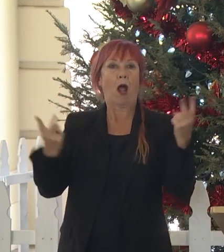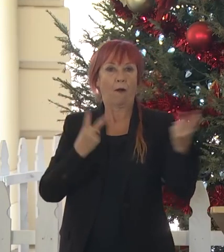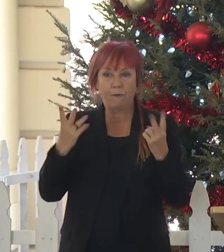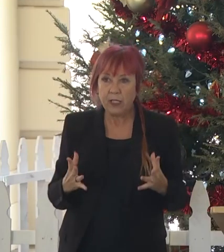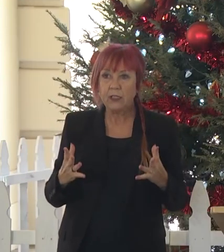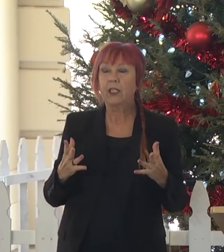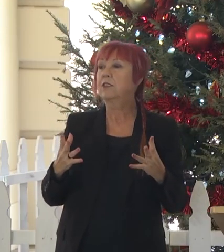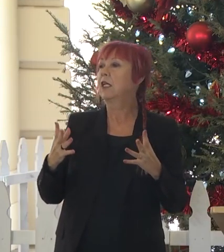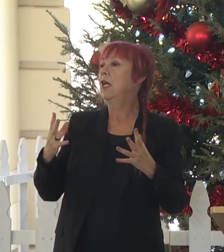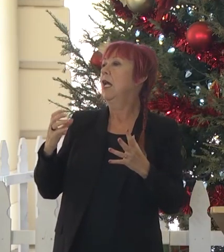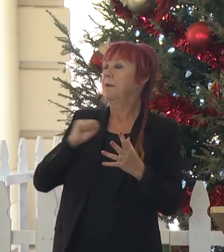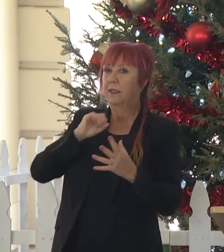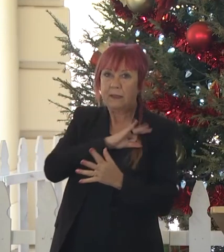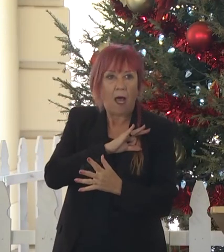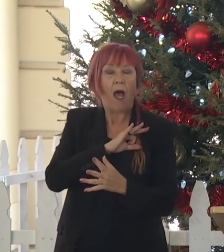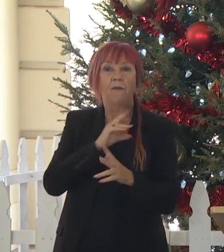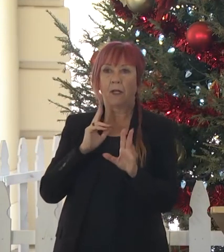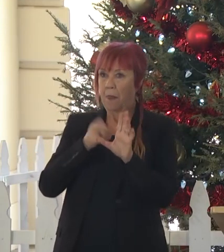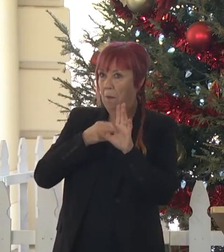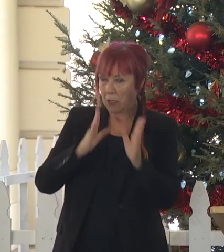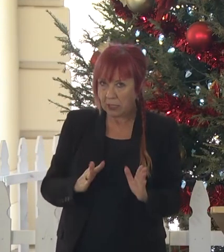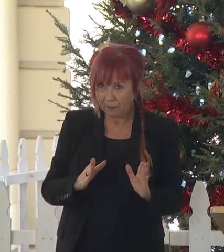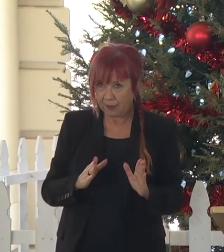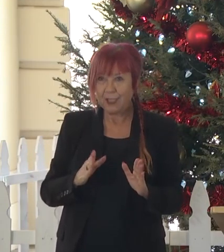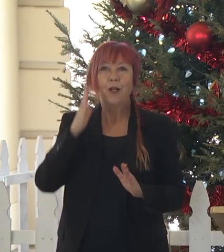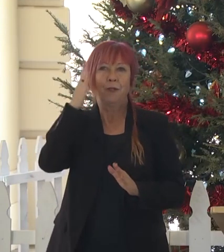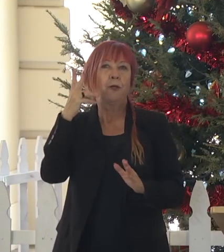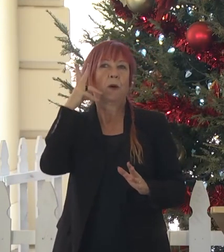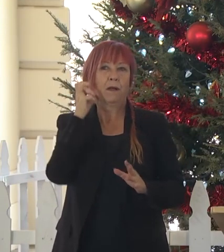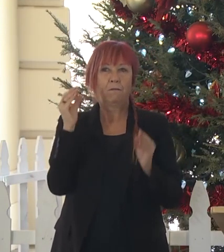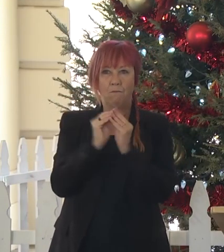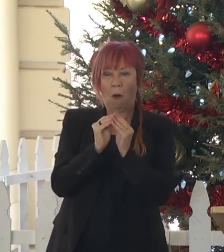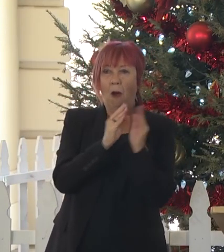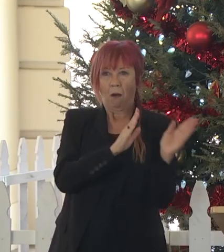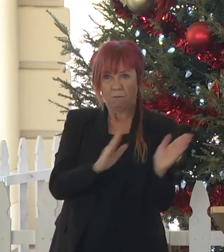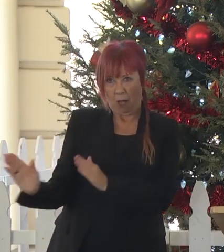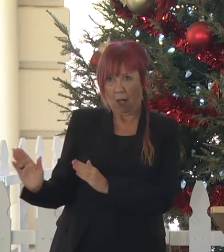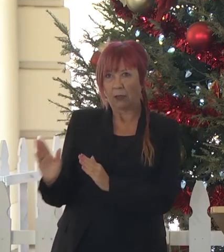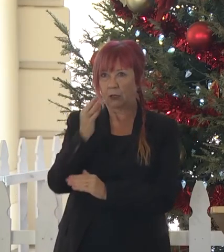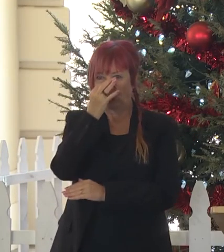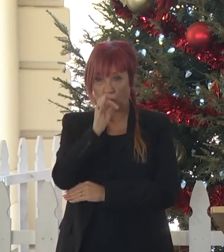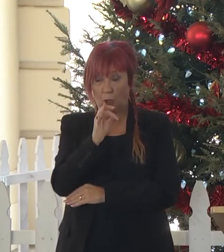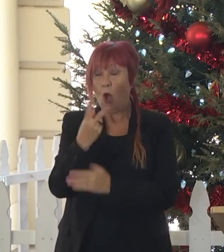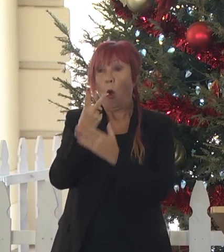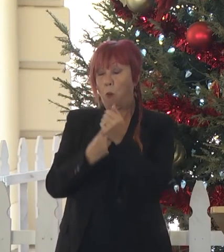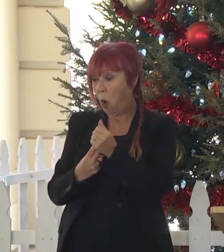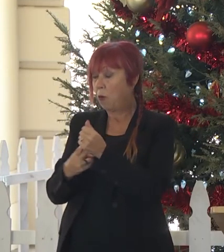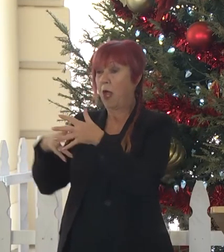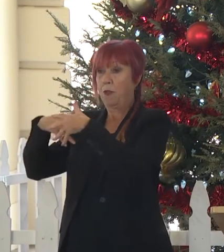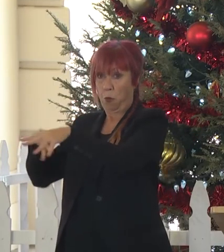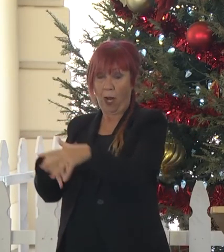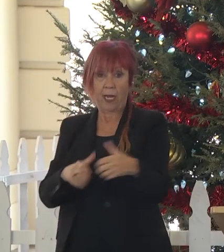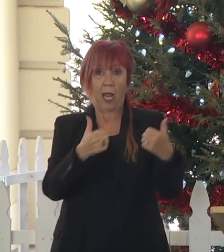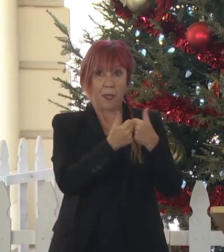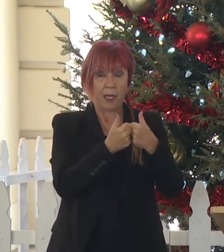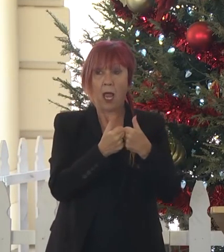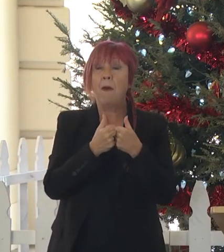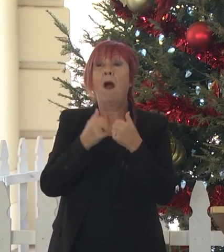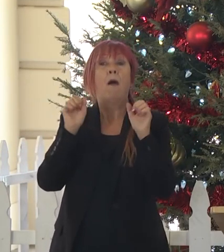volunteers, and our staff. And you'll hear more about our plans in just a few minutes. Both the Rose Parade and the Rose Bowl game are only